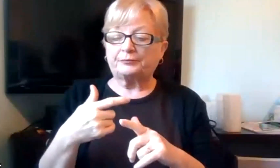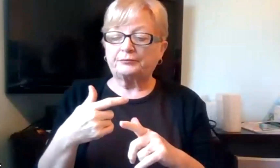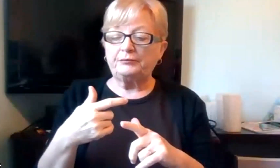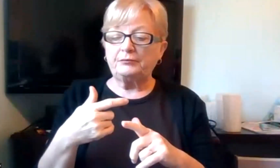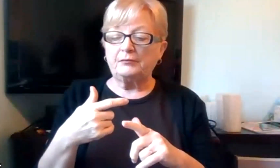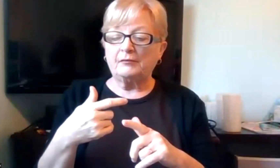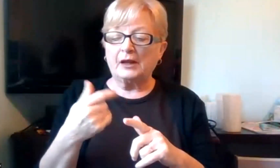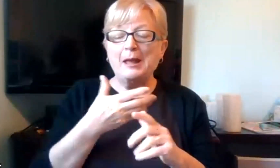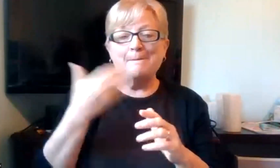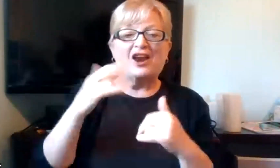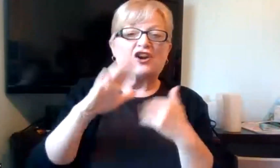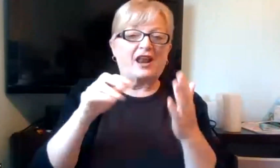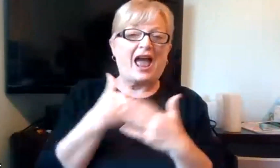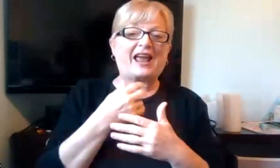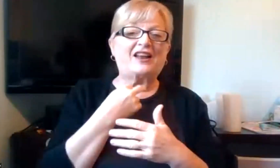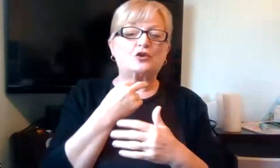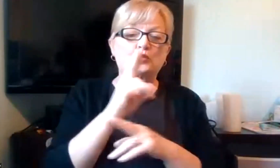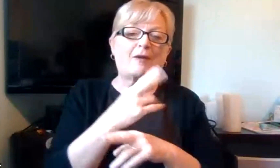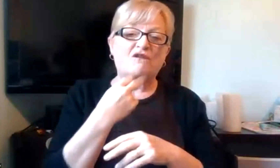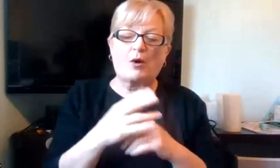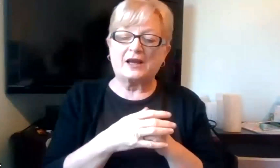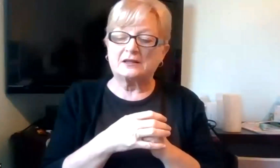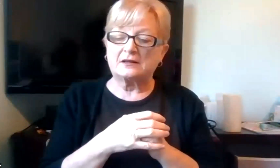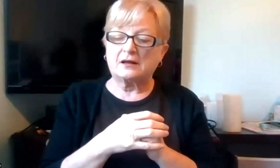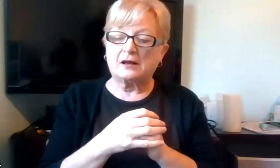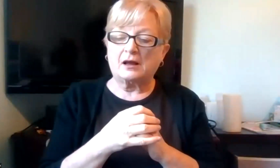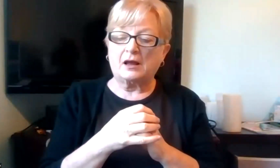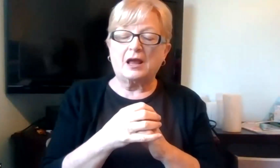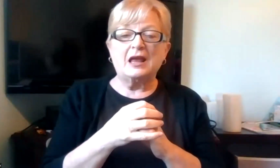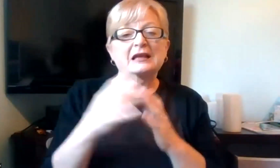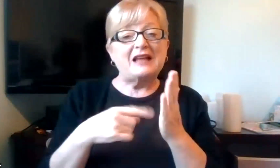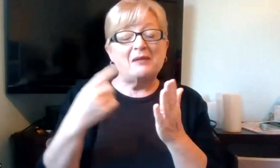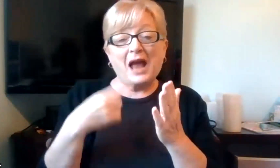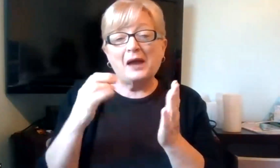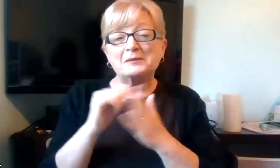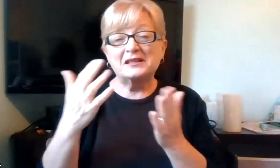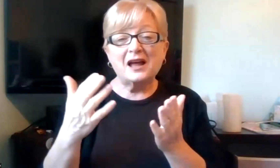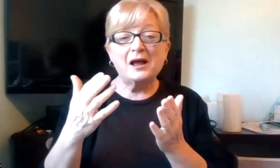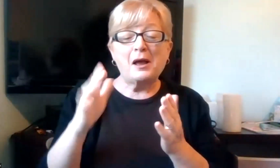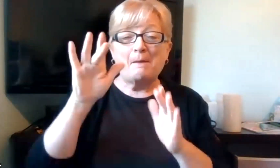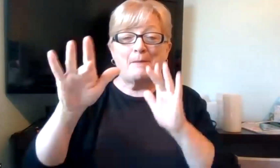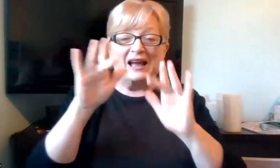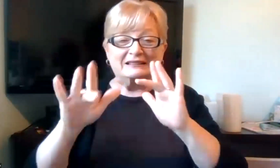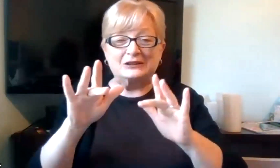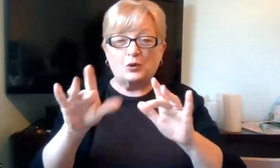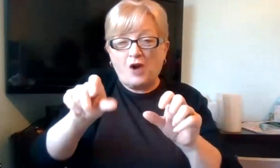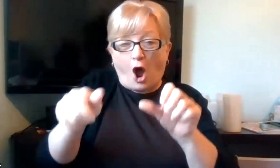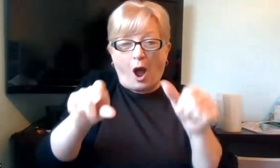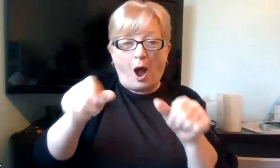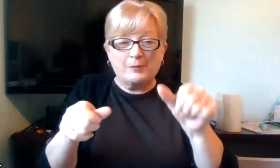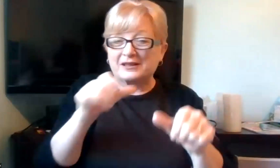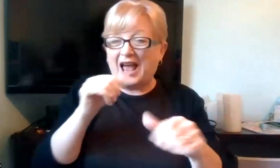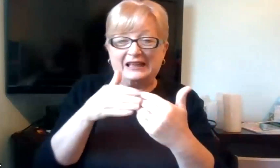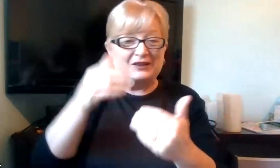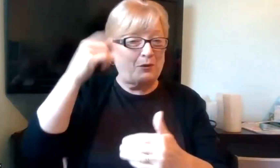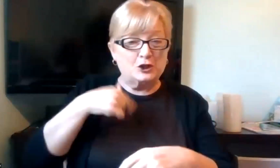can reach it. And also sometimes the buttons are not easy to reach or the knobs are not easy to turn. So just